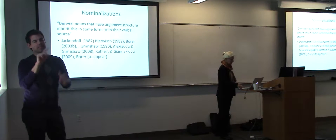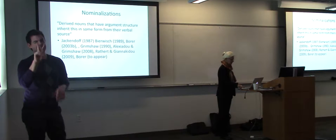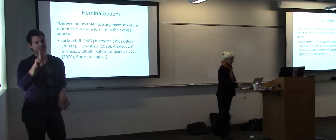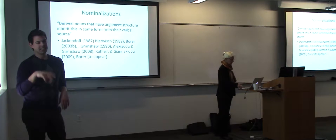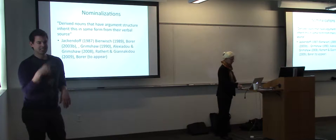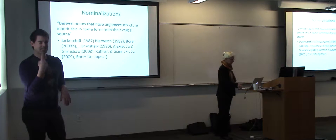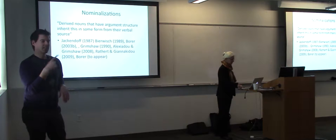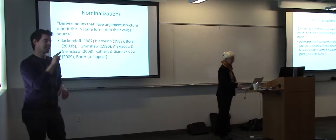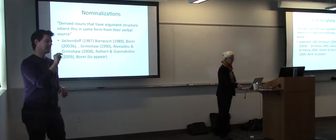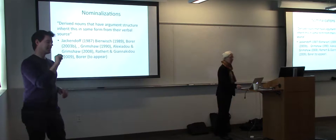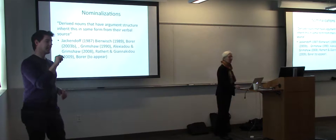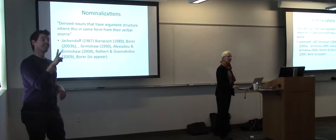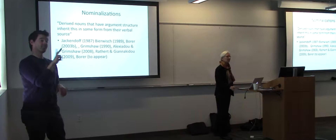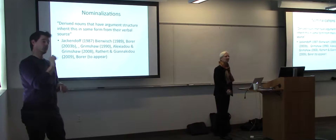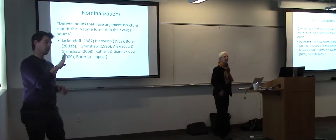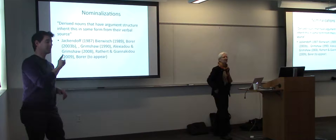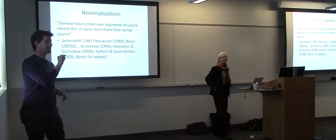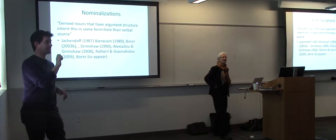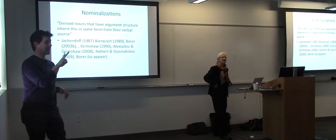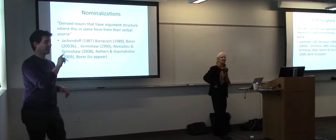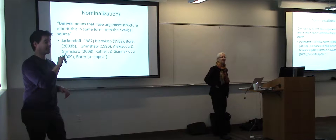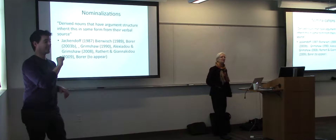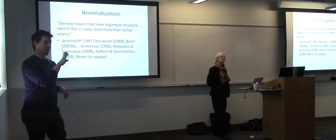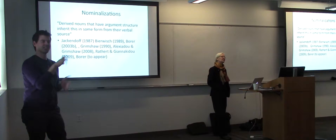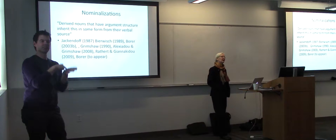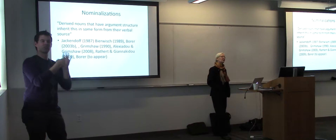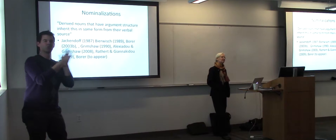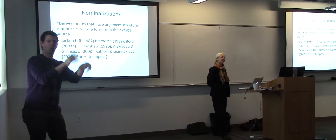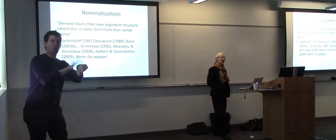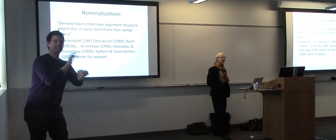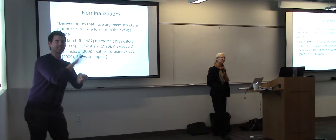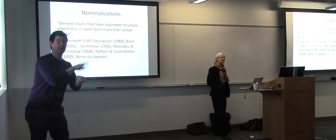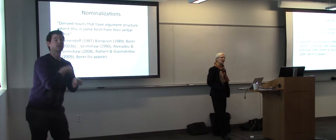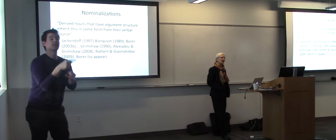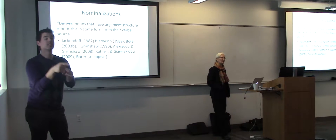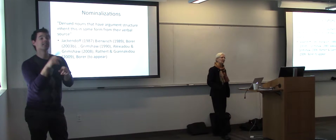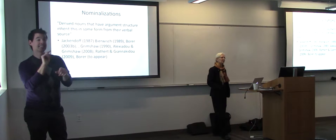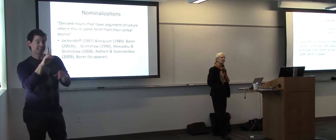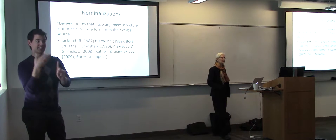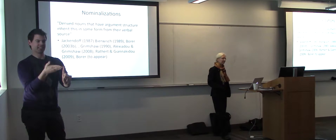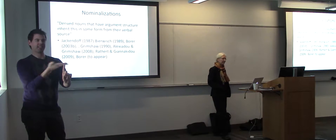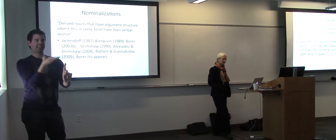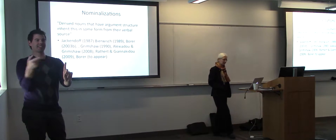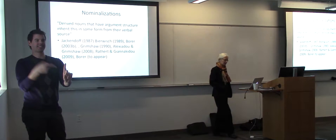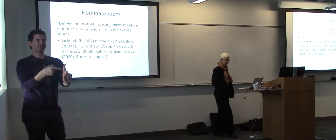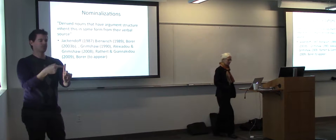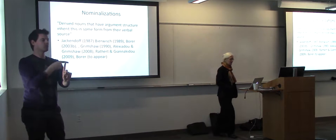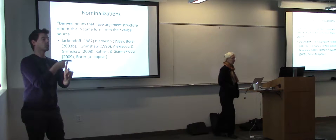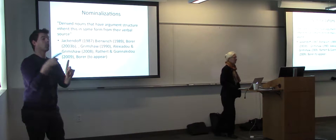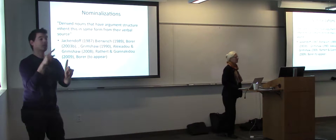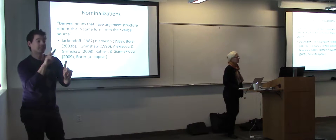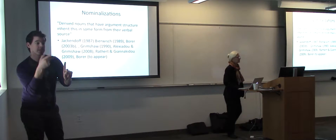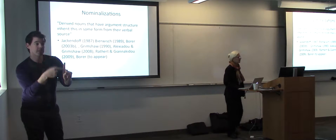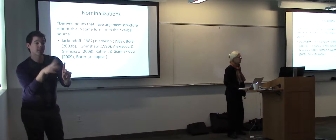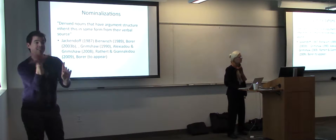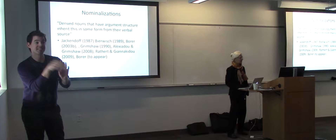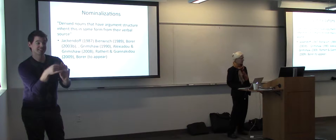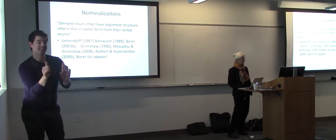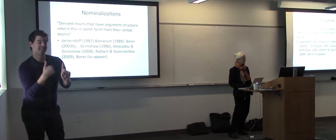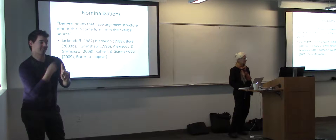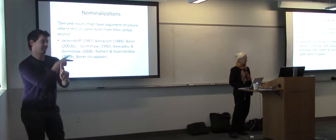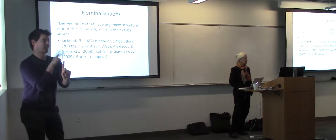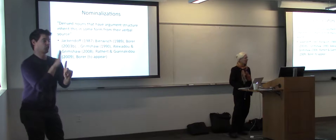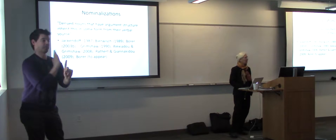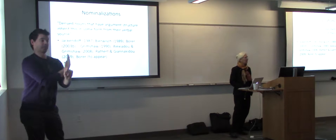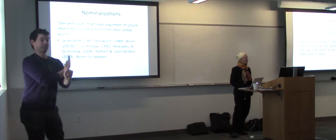semantics of the verb. And so what I started to think was that when Patton saw those preferences, in some